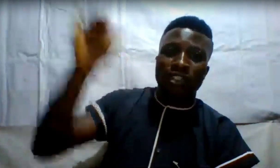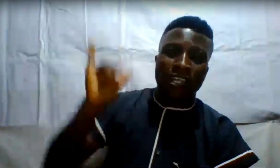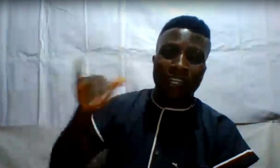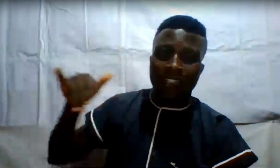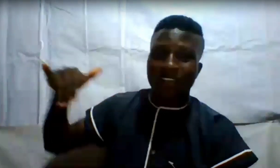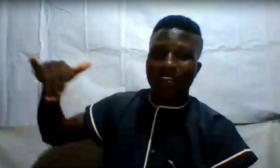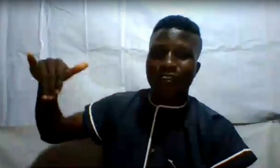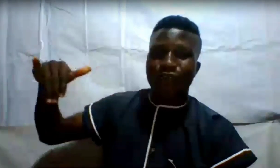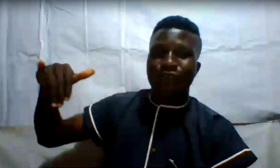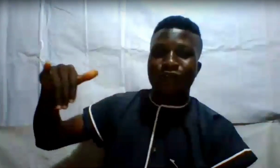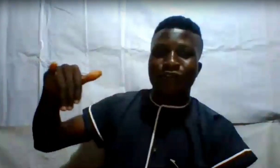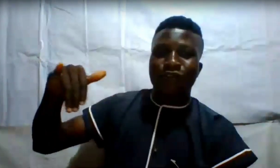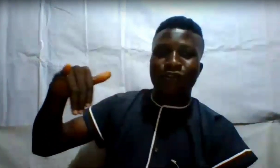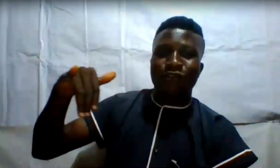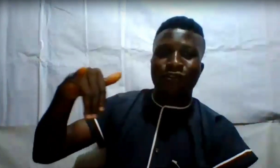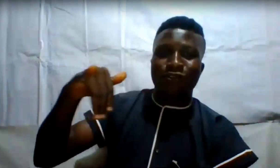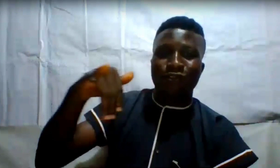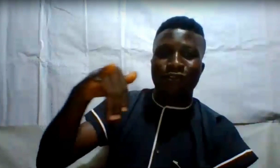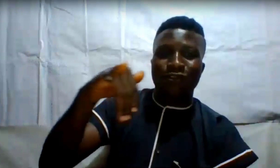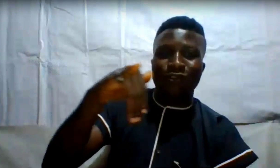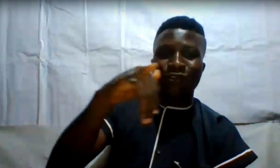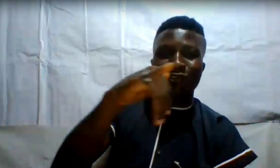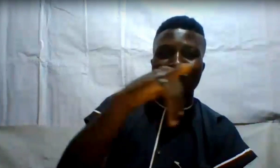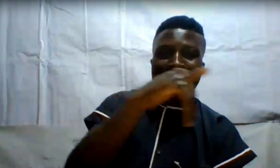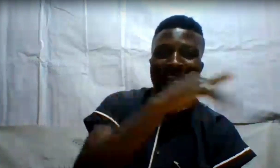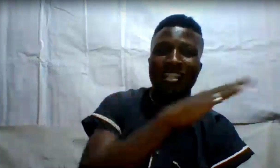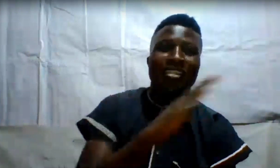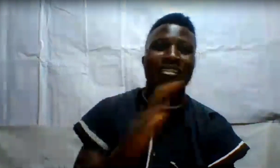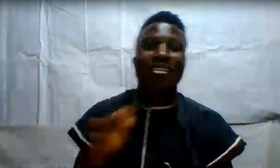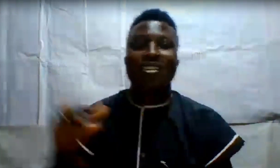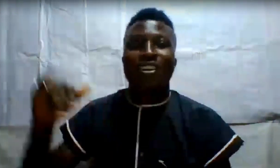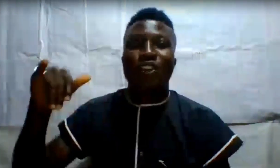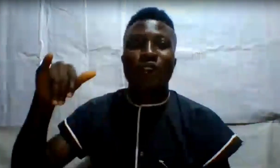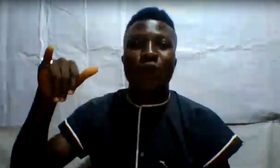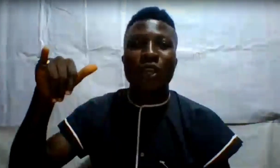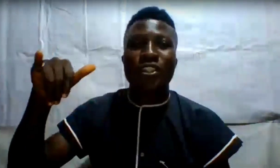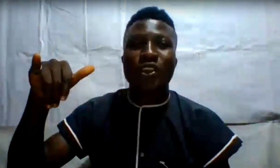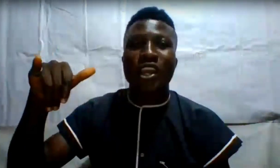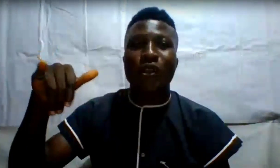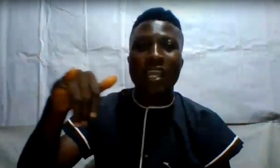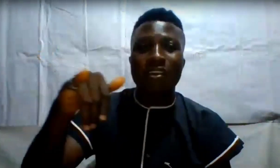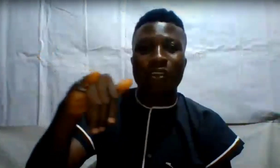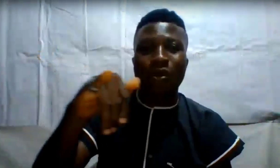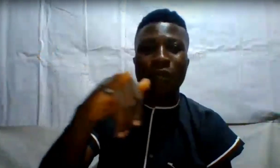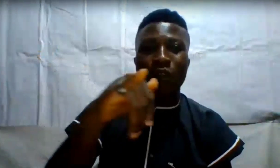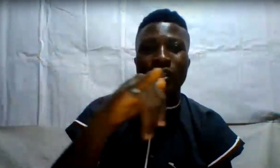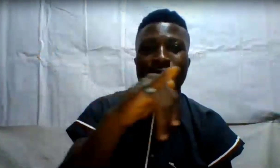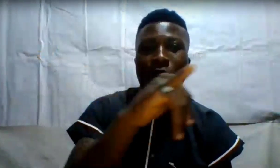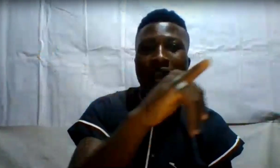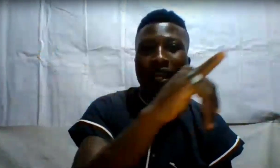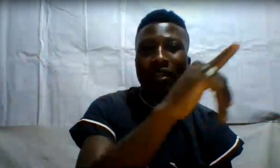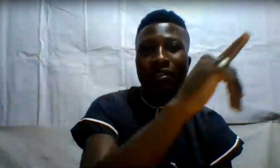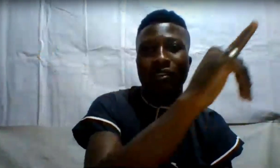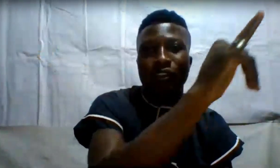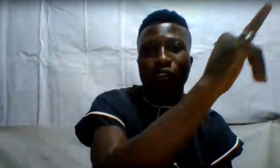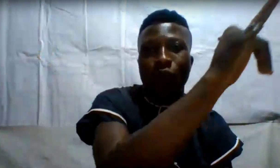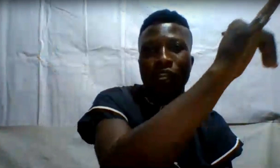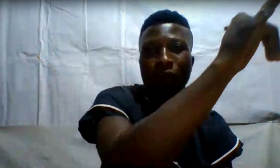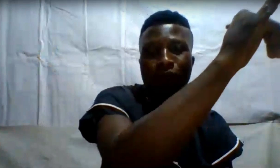Just like that. So when you see your aeroplane, remember your letter Y going up, right? Y. And then for your letter Z,